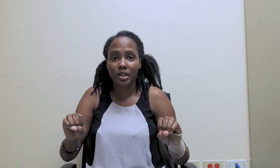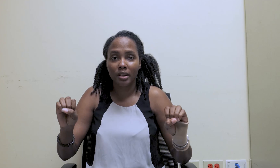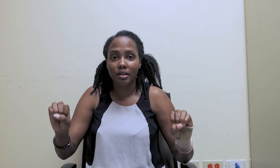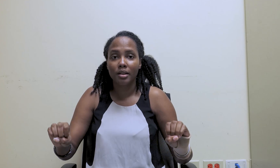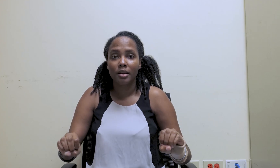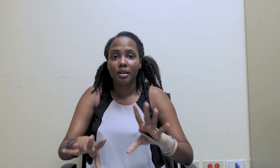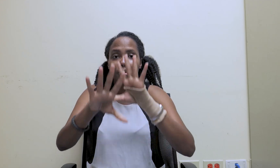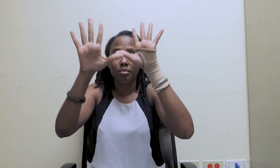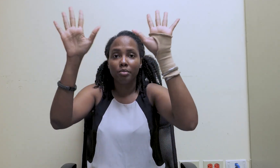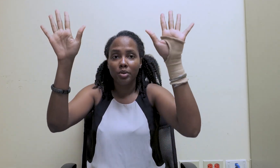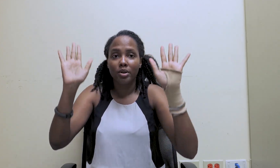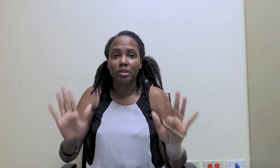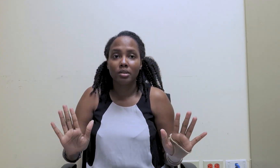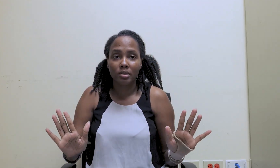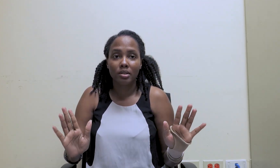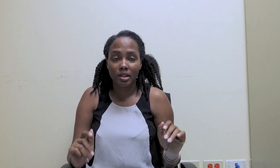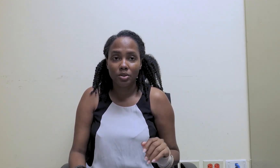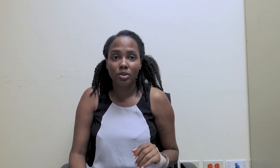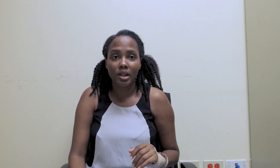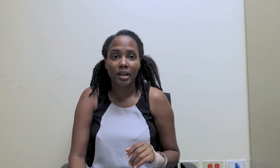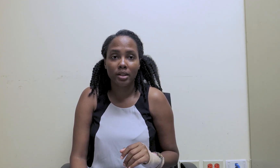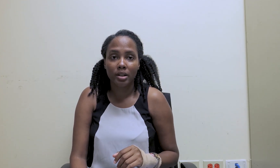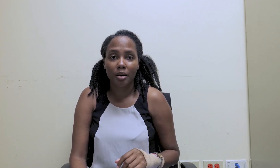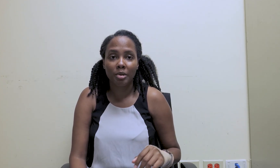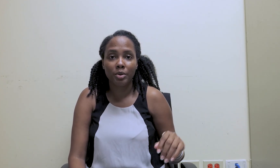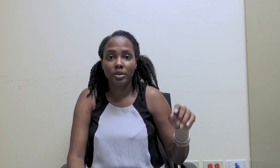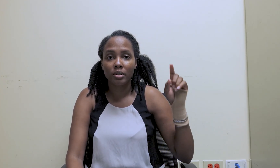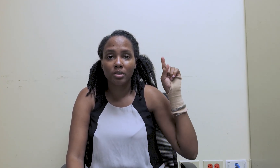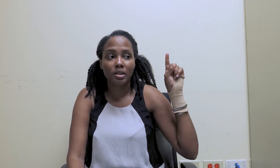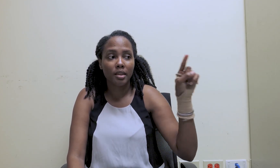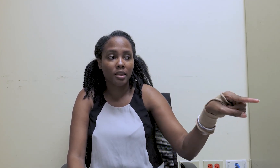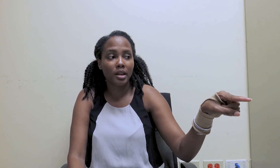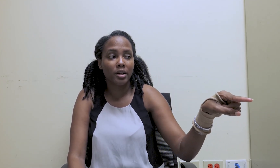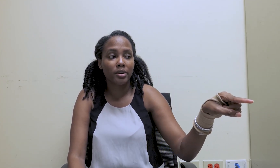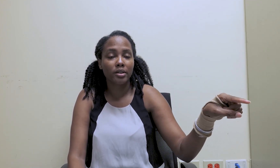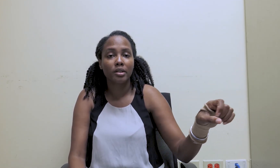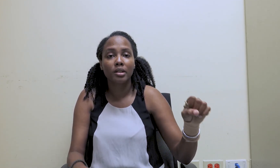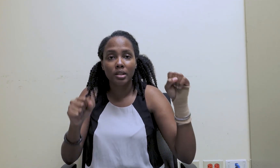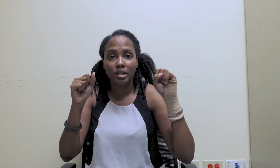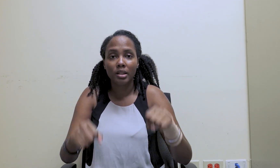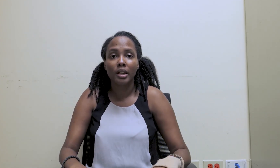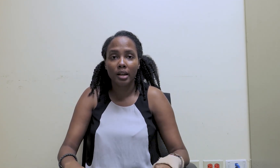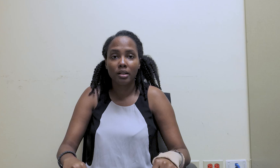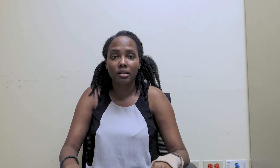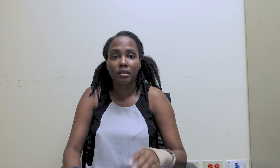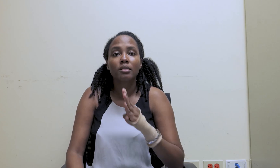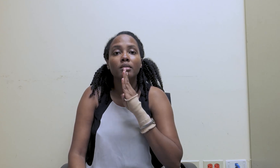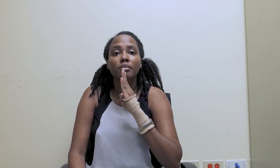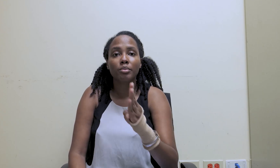again. Miracles. So let's do the line. There can be miracles. There can